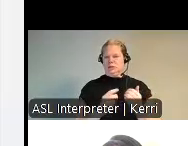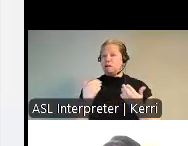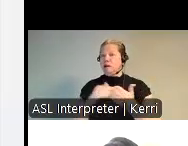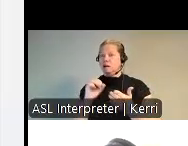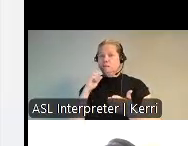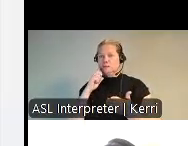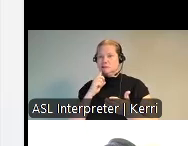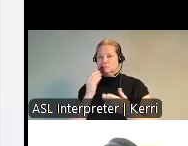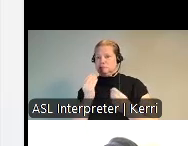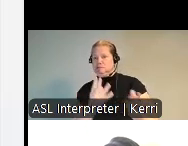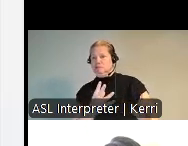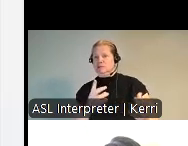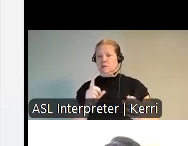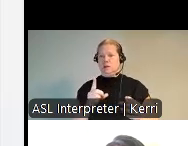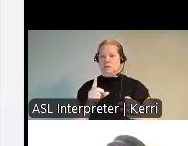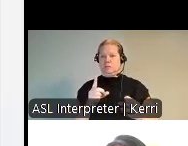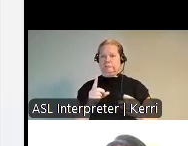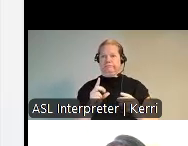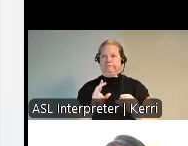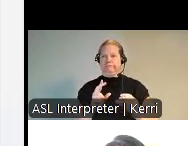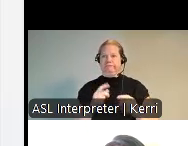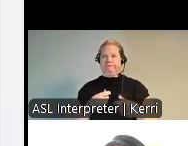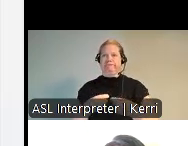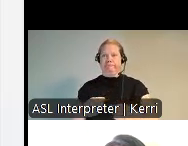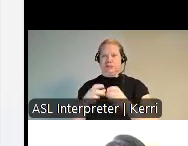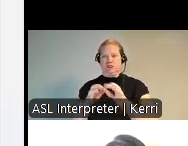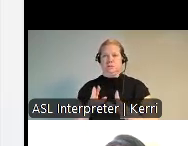what we are going to be having people